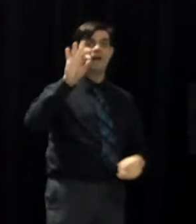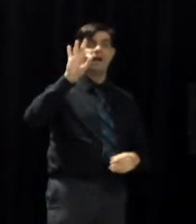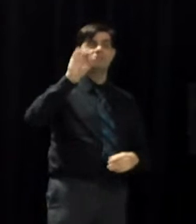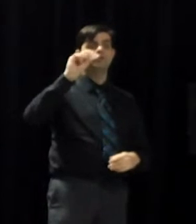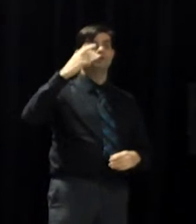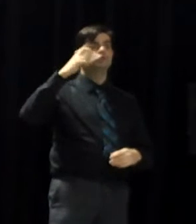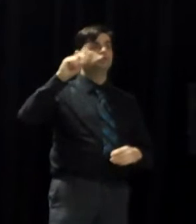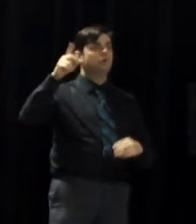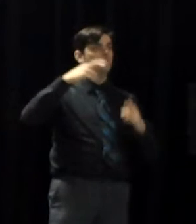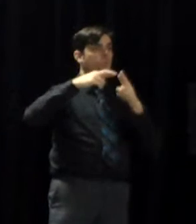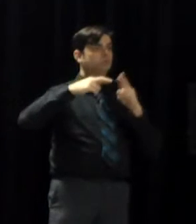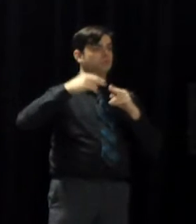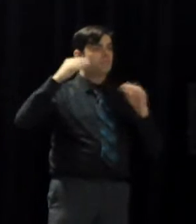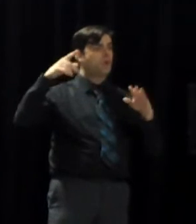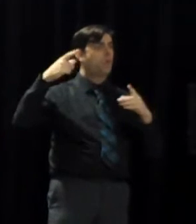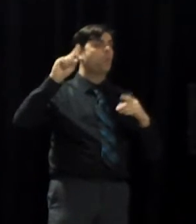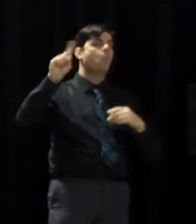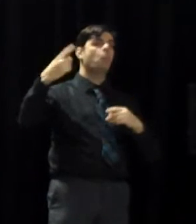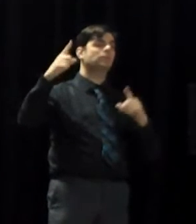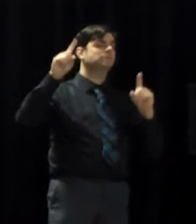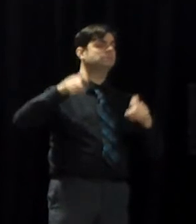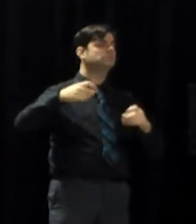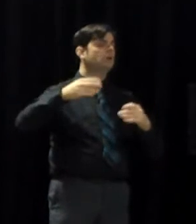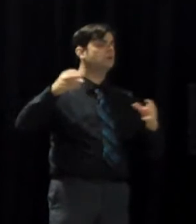policy based off of skewed information?